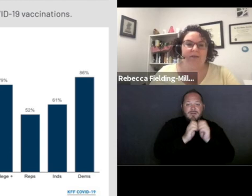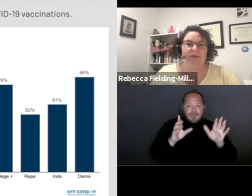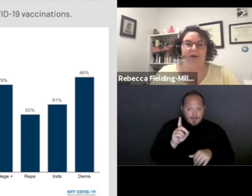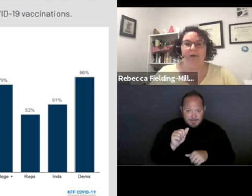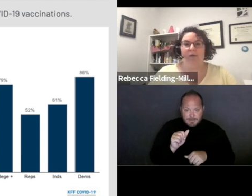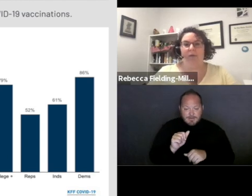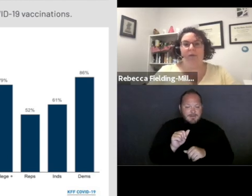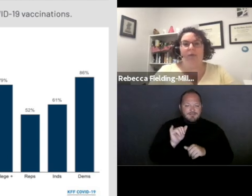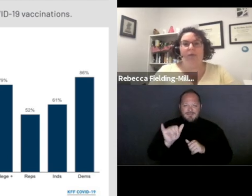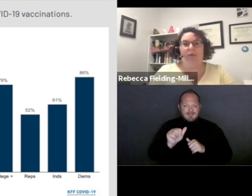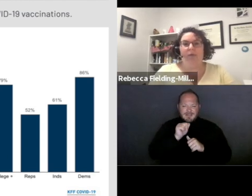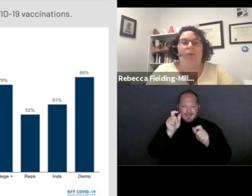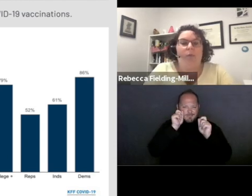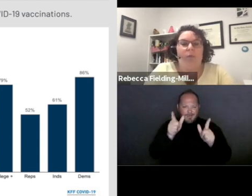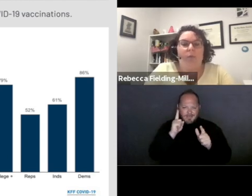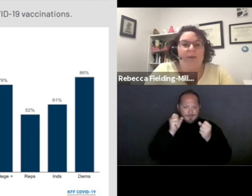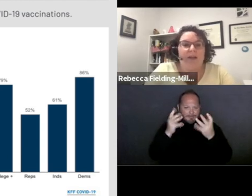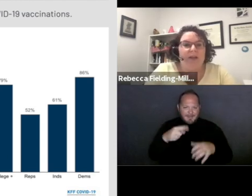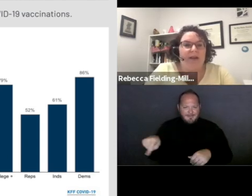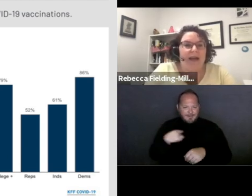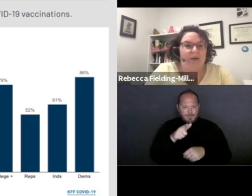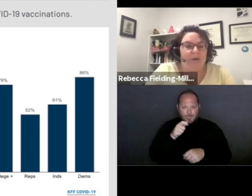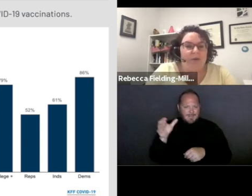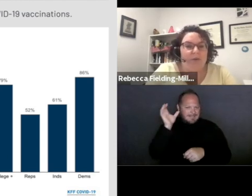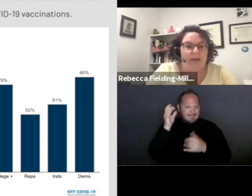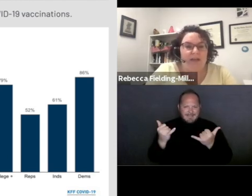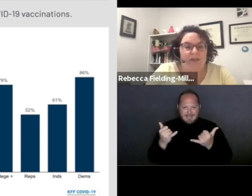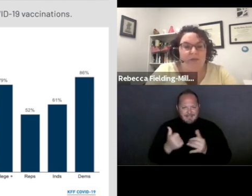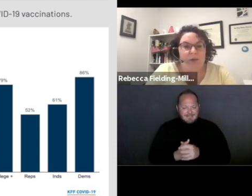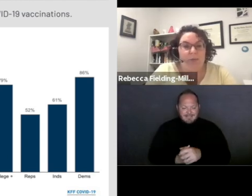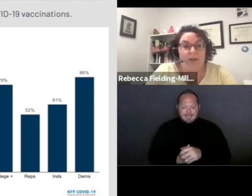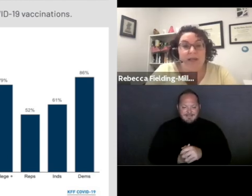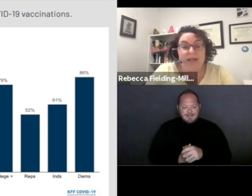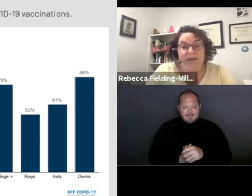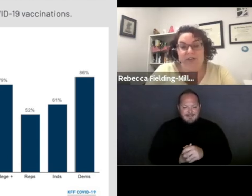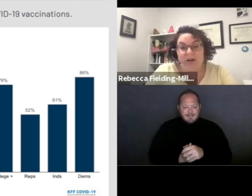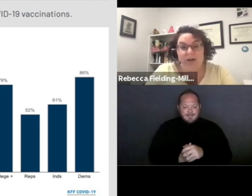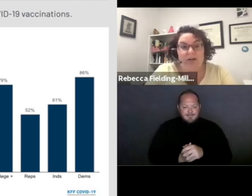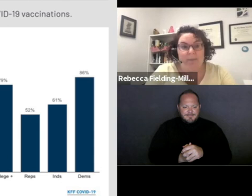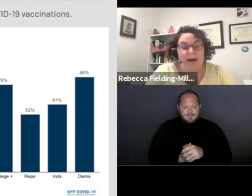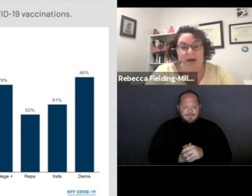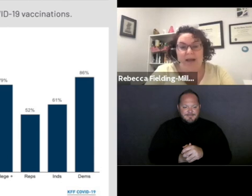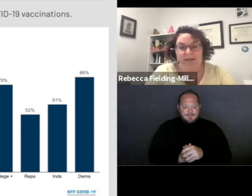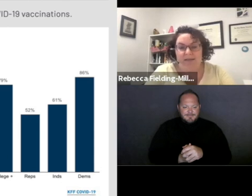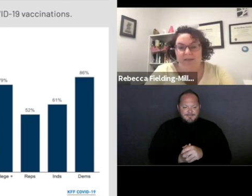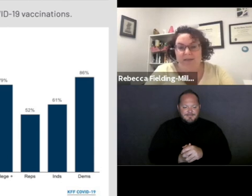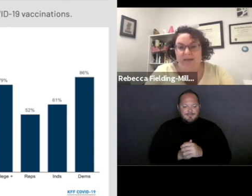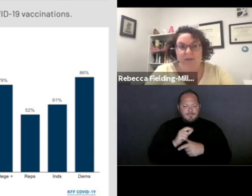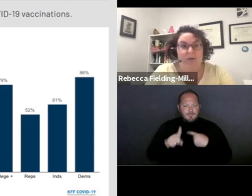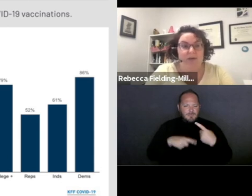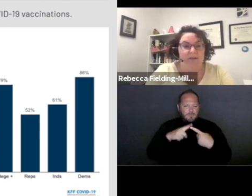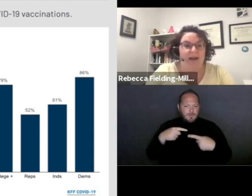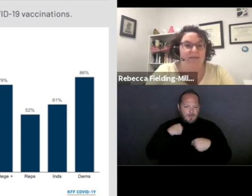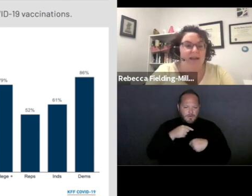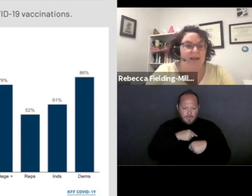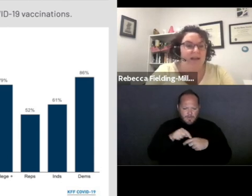And so when we look at who is really concerned about accessing vaccines